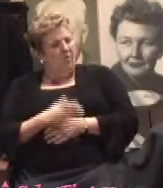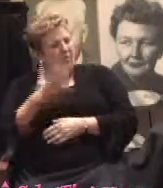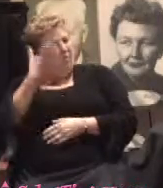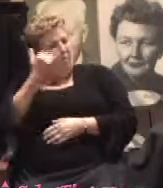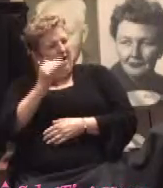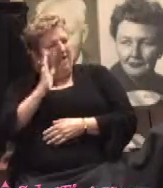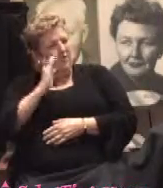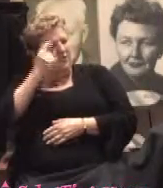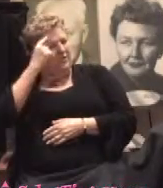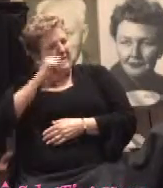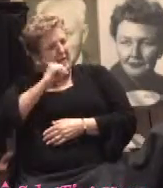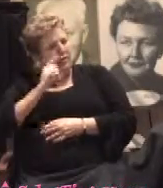up?"